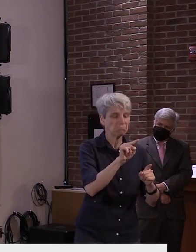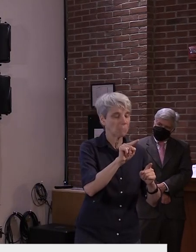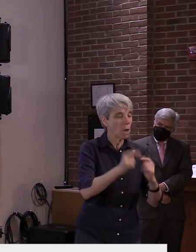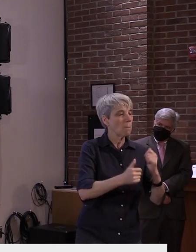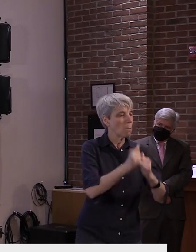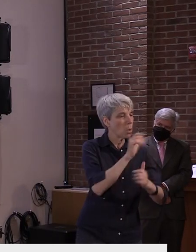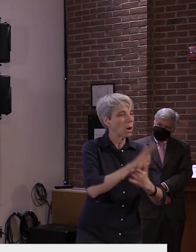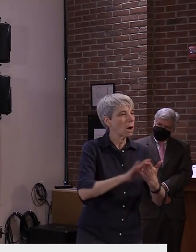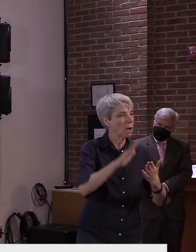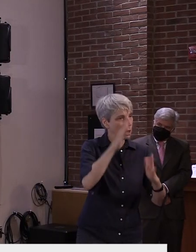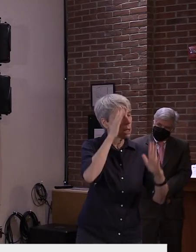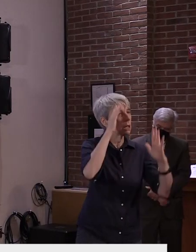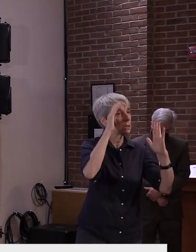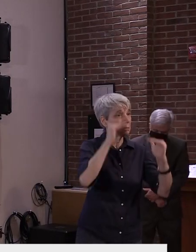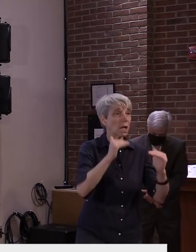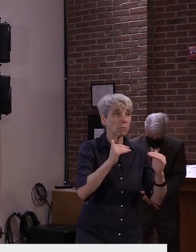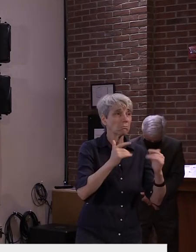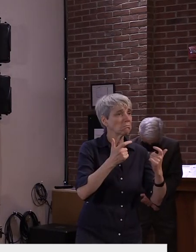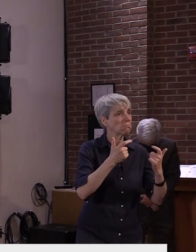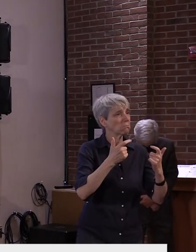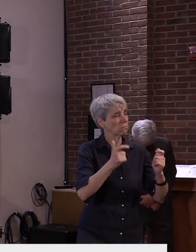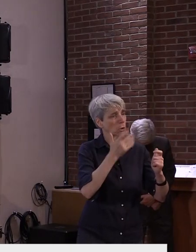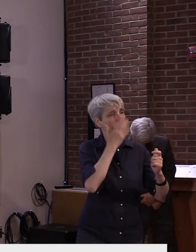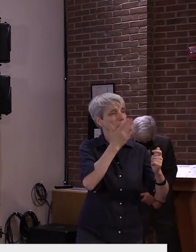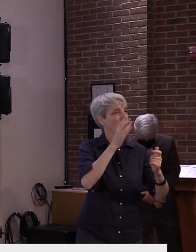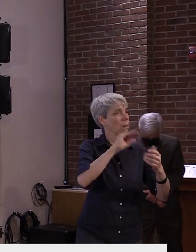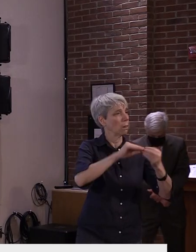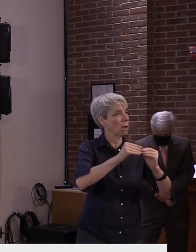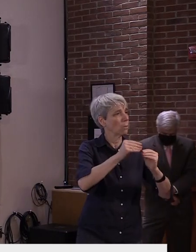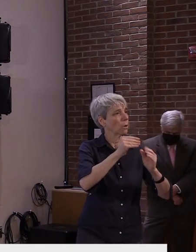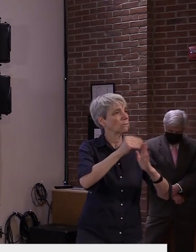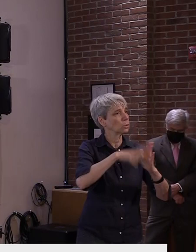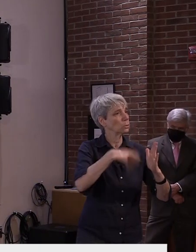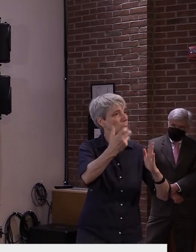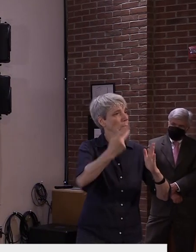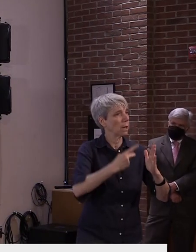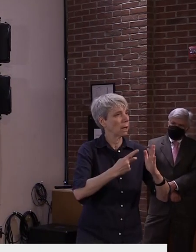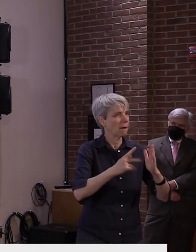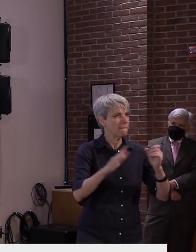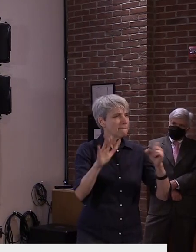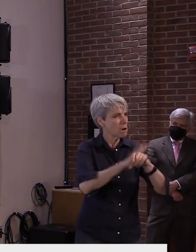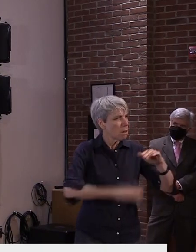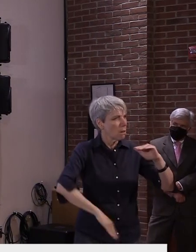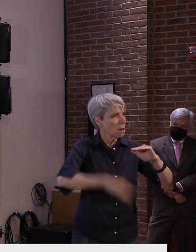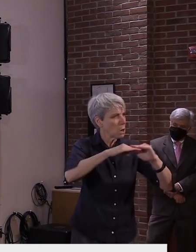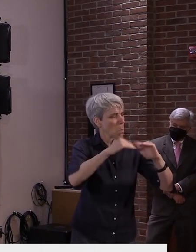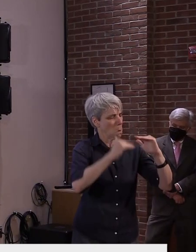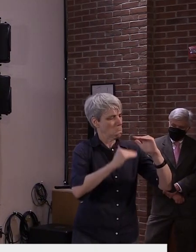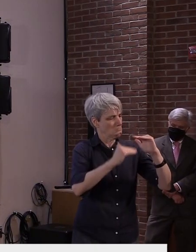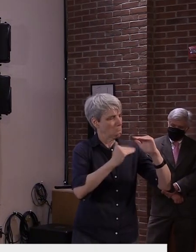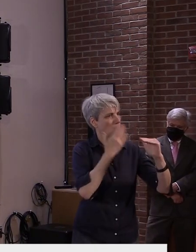majority of their expected student population to return, and we will be prepared for that.